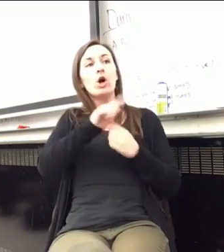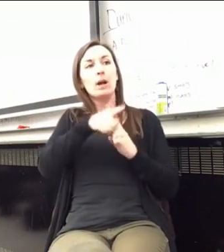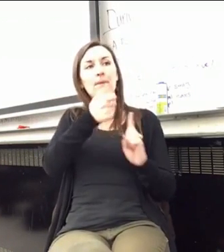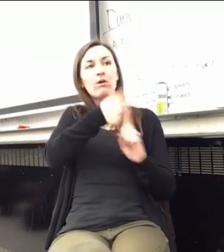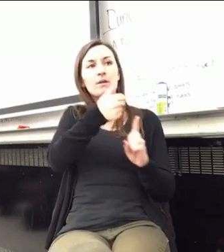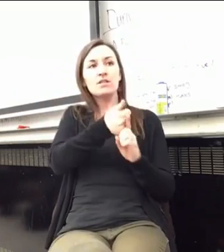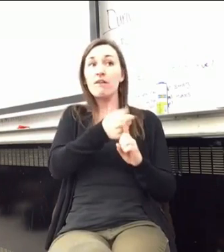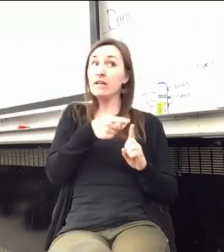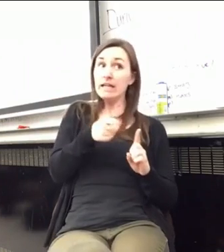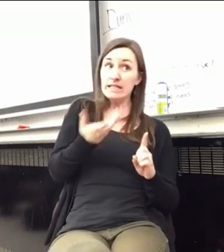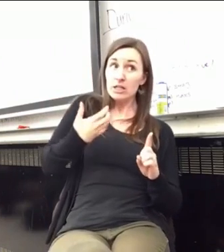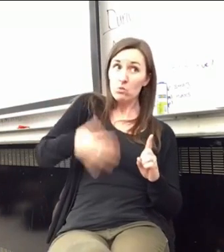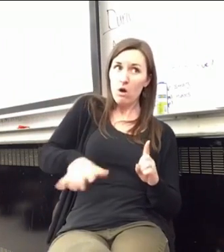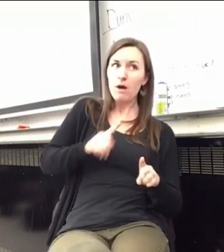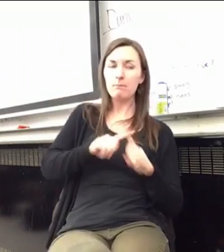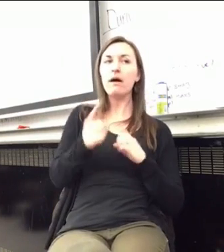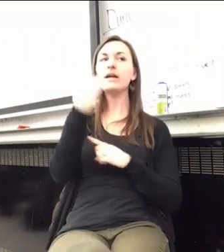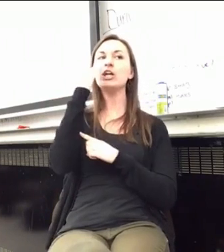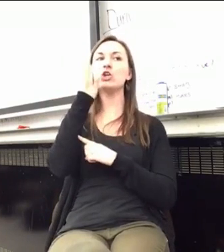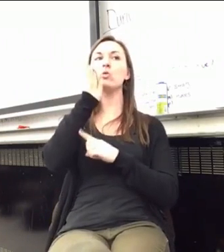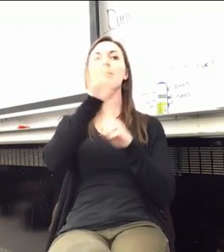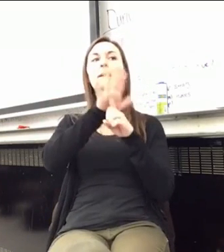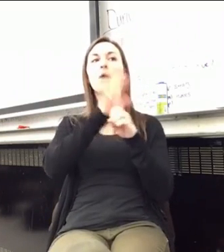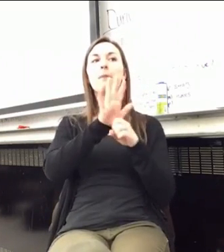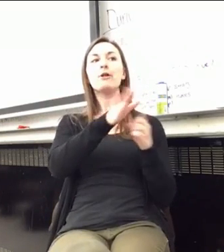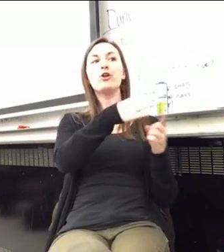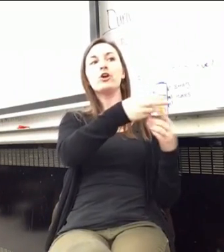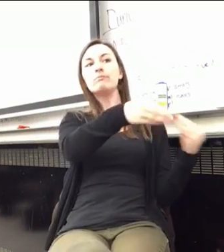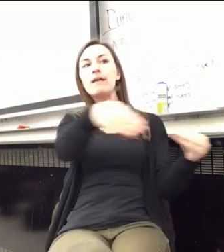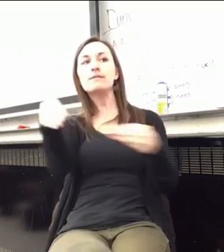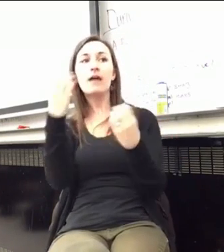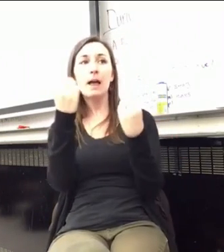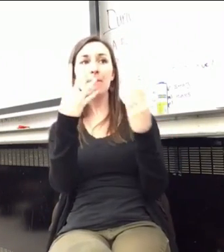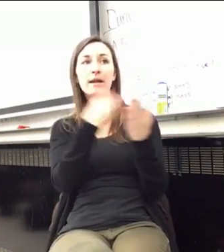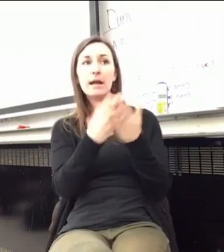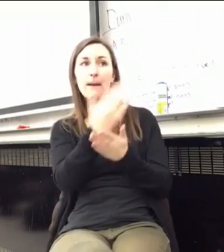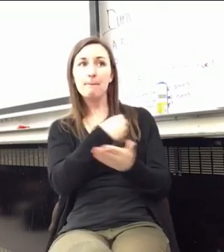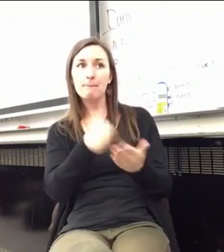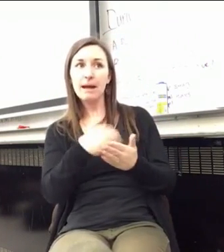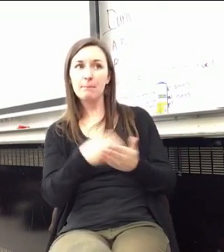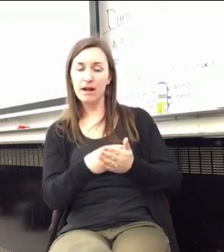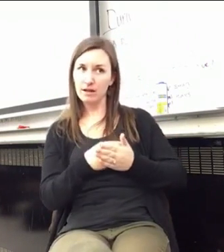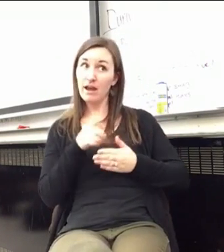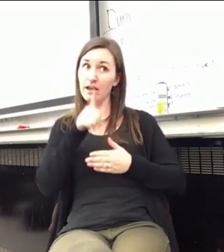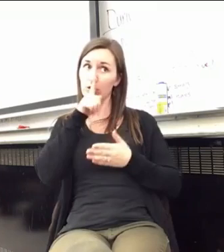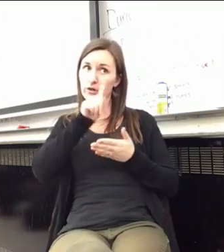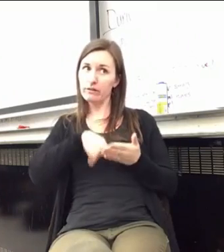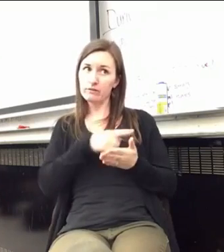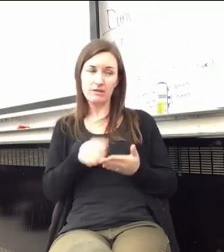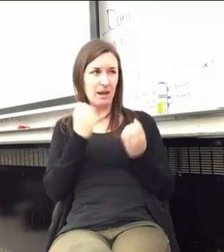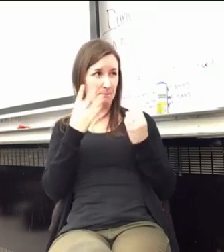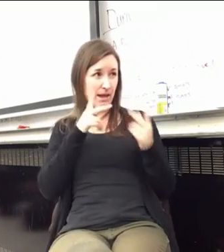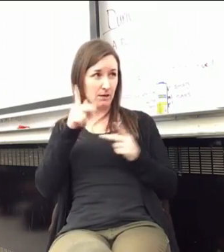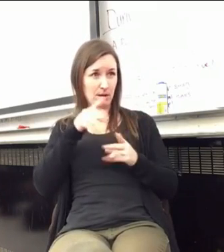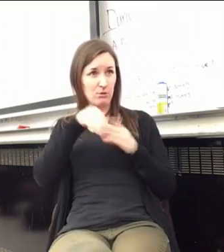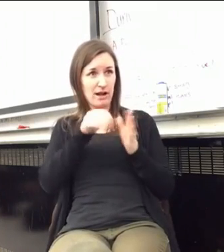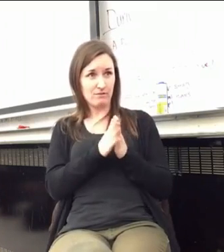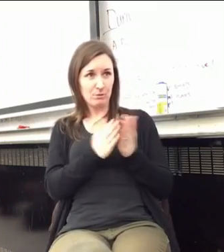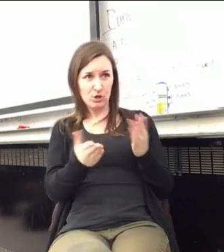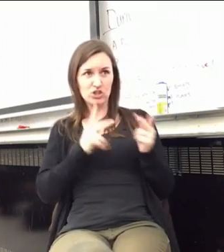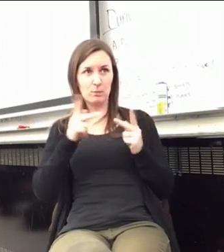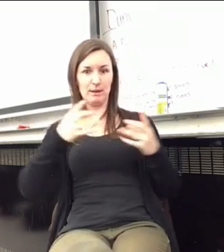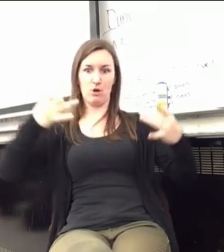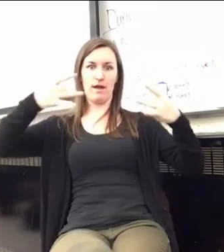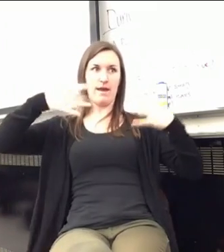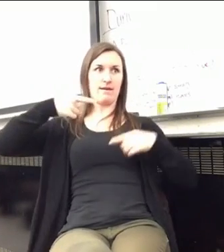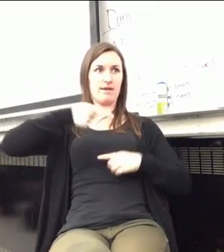of people in his book. So it was a total diss book. And a lot of people didn't like him after it, but they bought his book, and that's what's important. So he